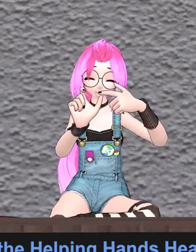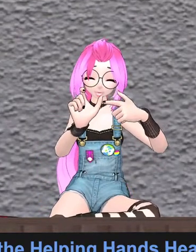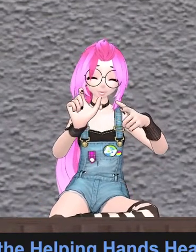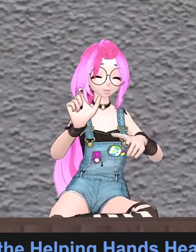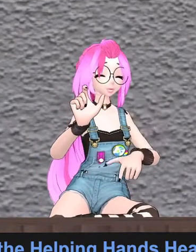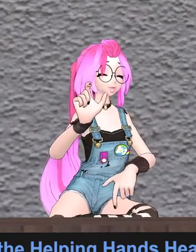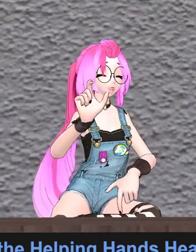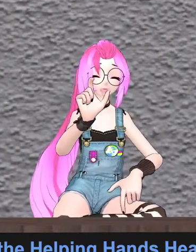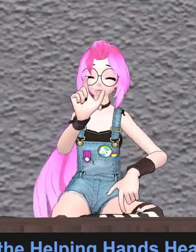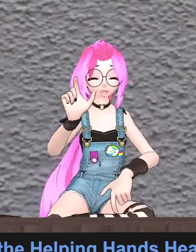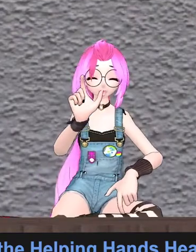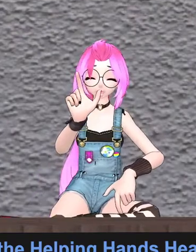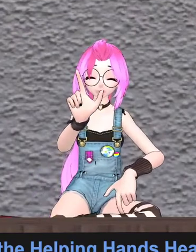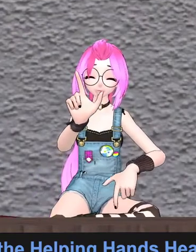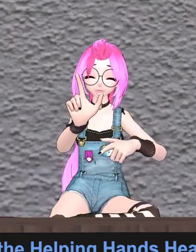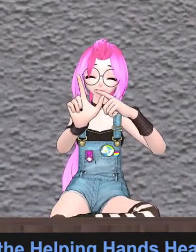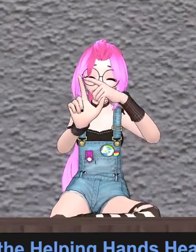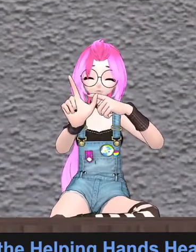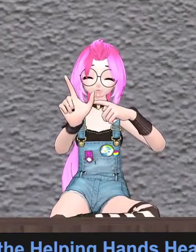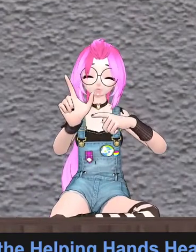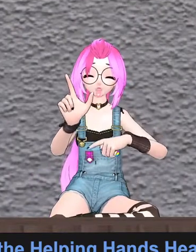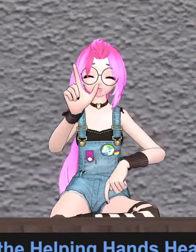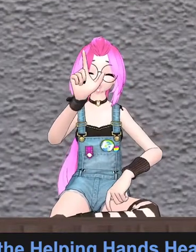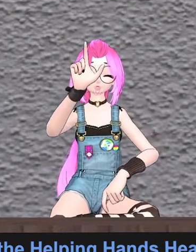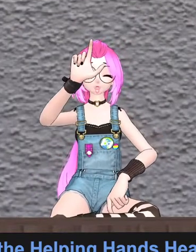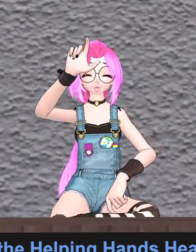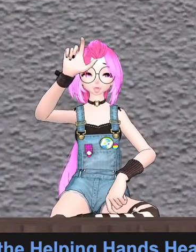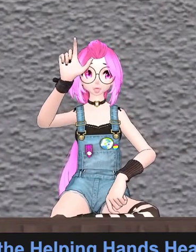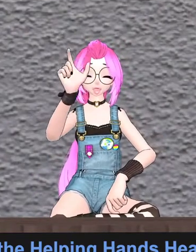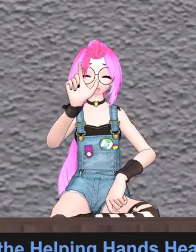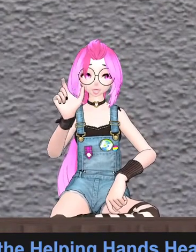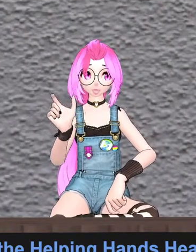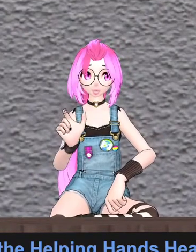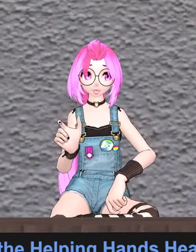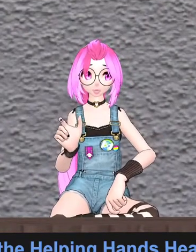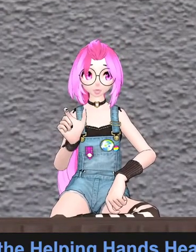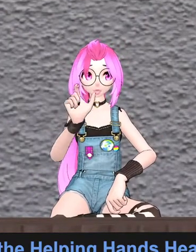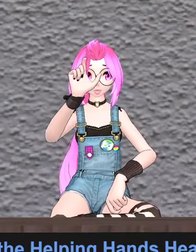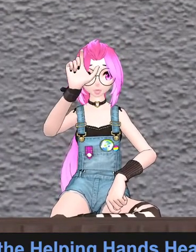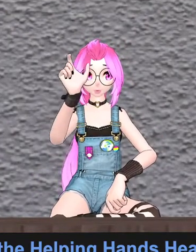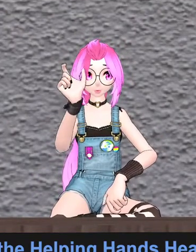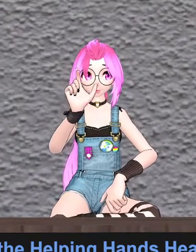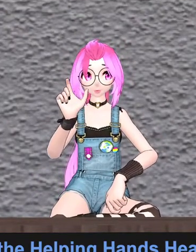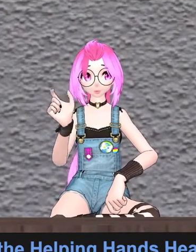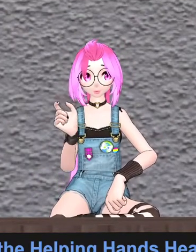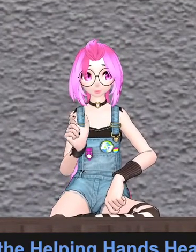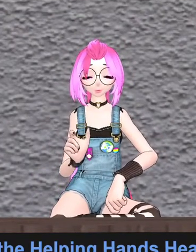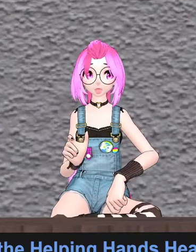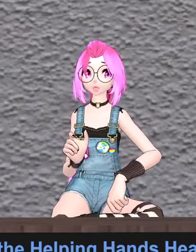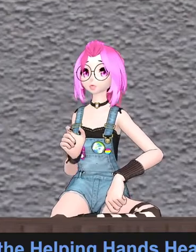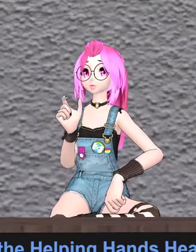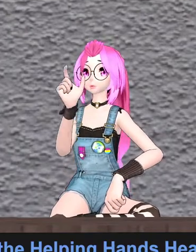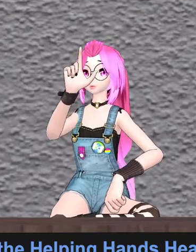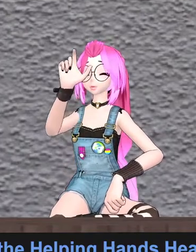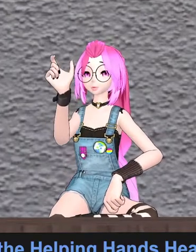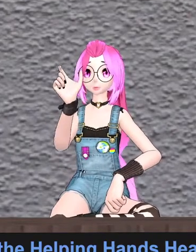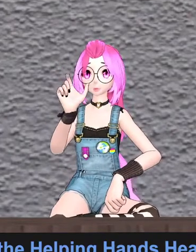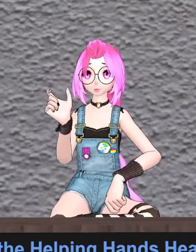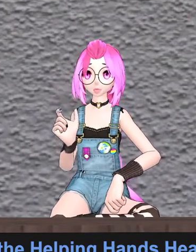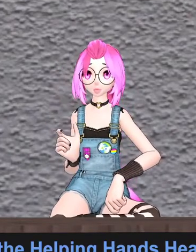this. So our non-index users would just use an L hand, and then you kind of show the shape of Italy like this.